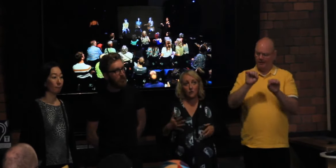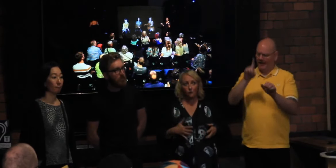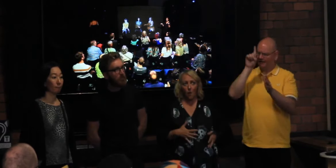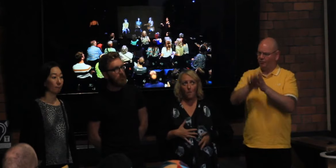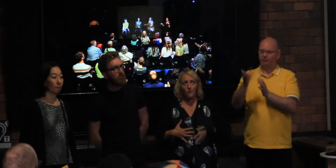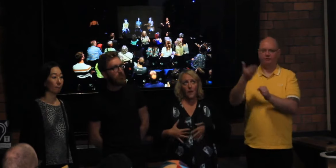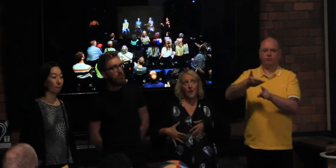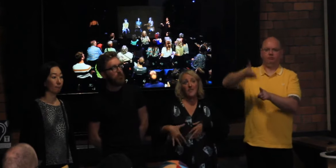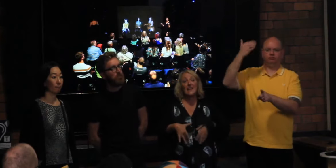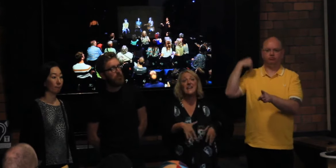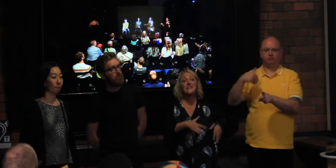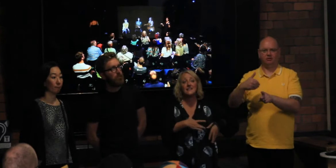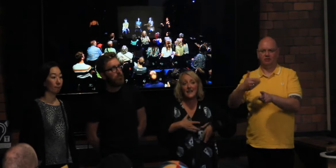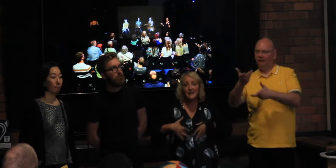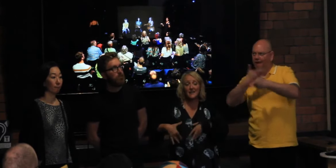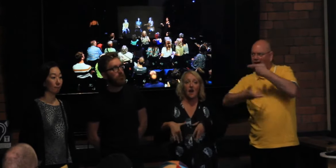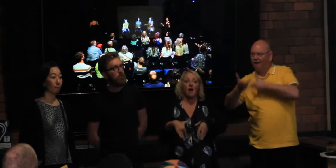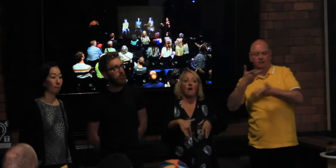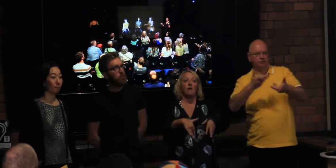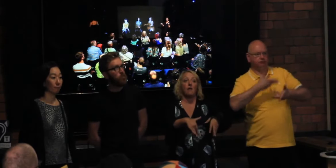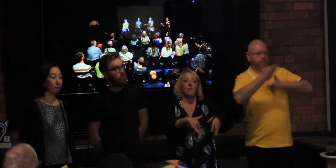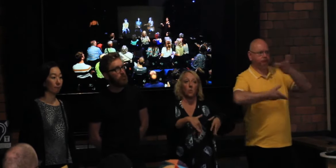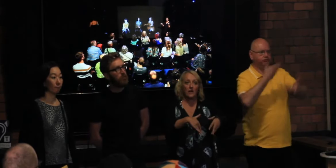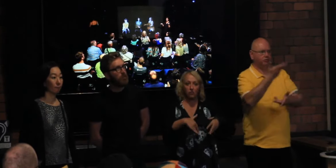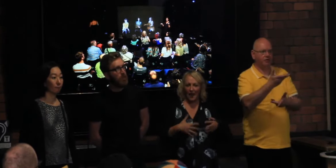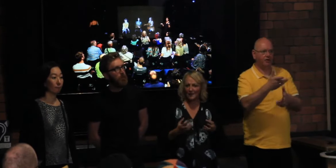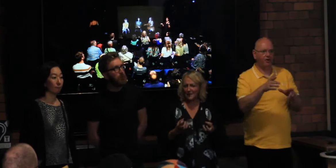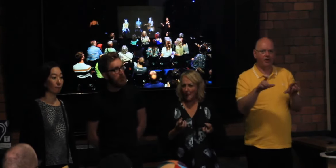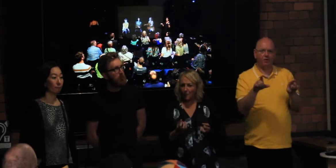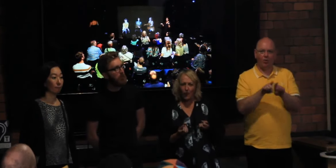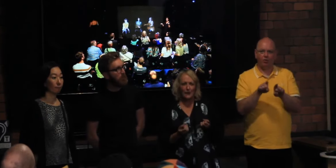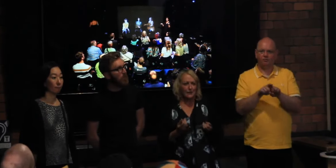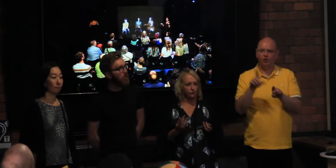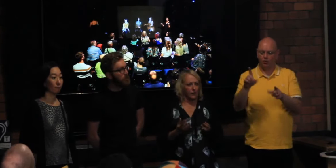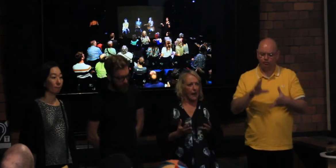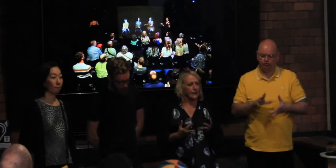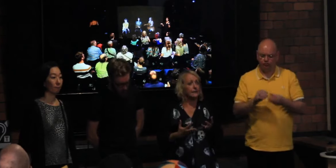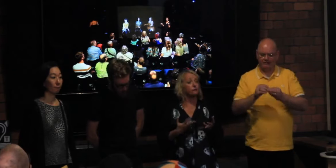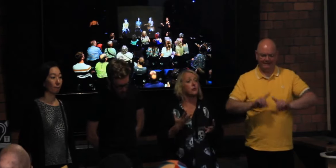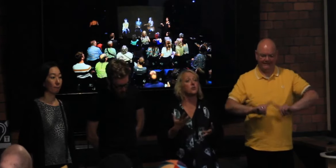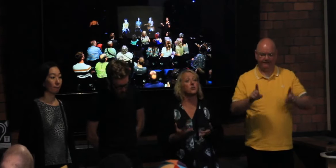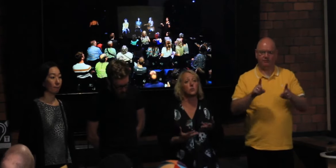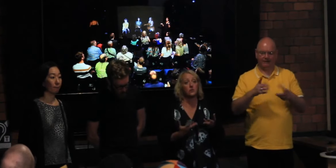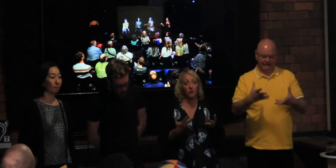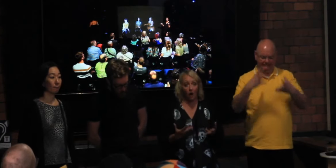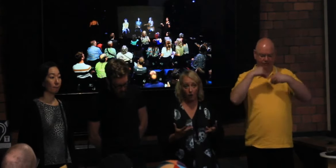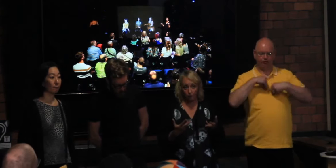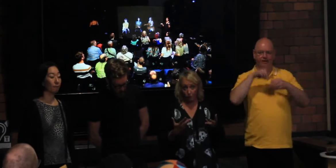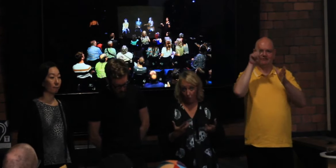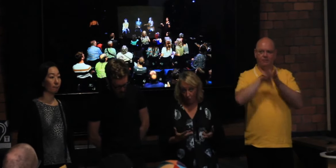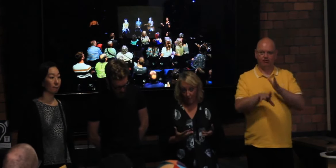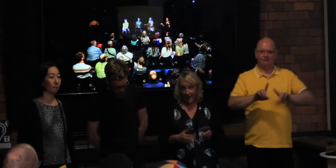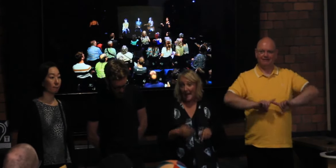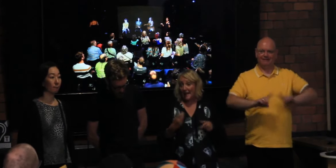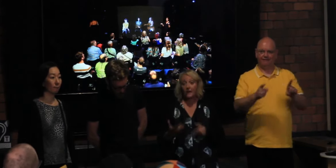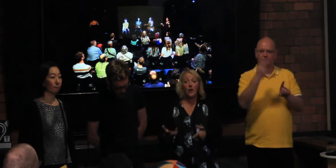but from the kinesthesia that we create, something different, a different sort of art